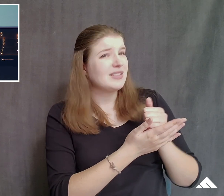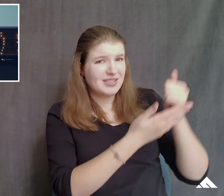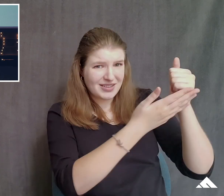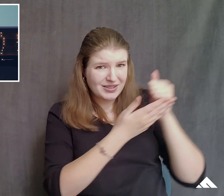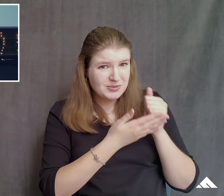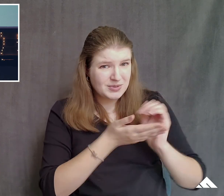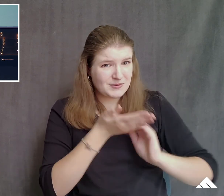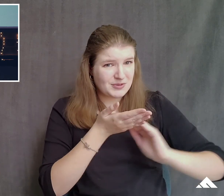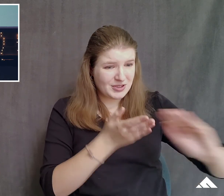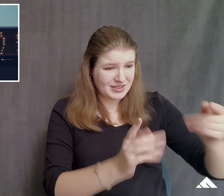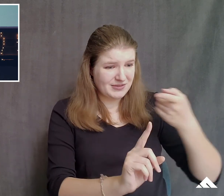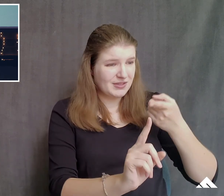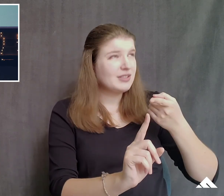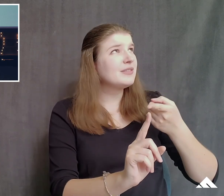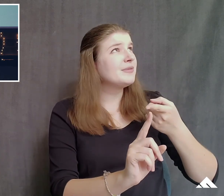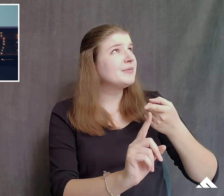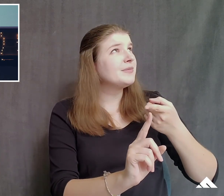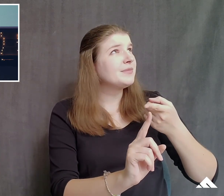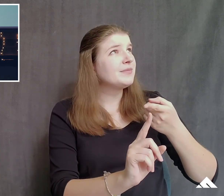release them.